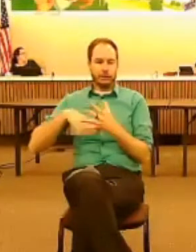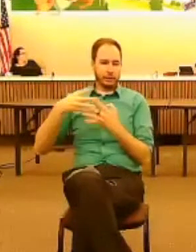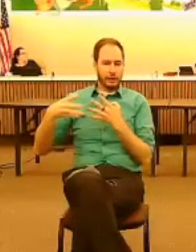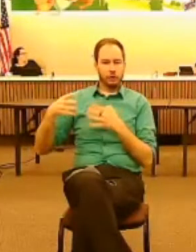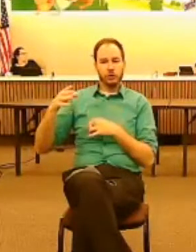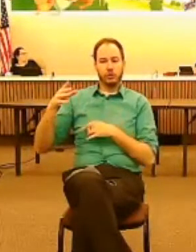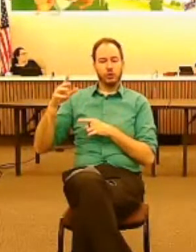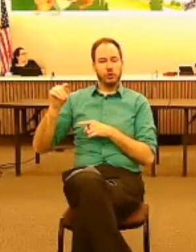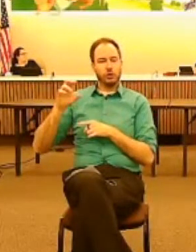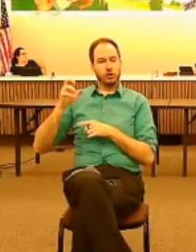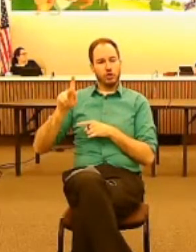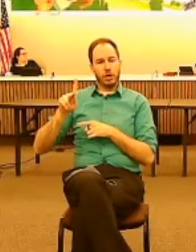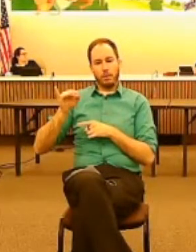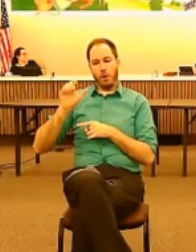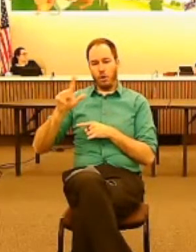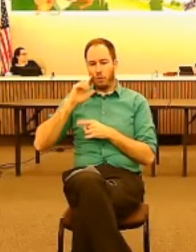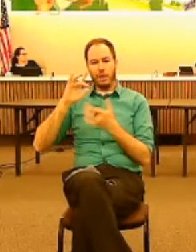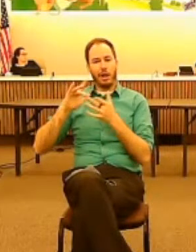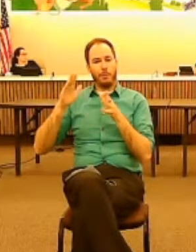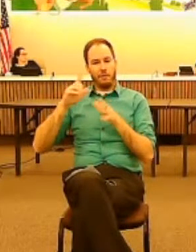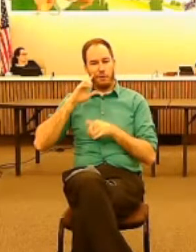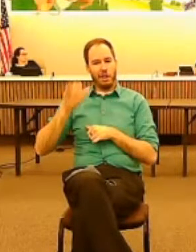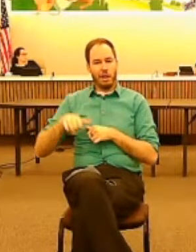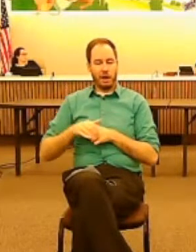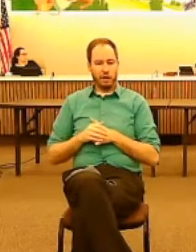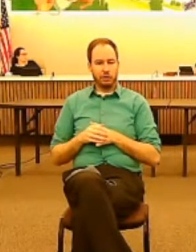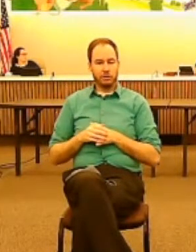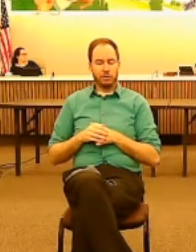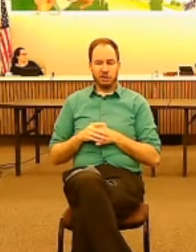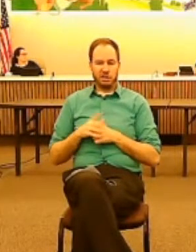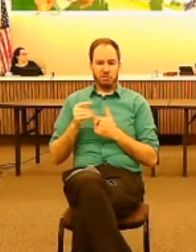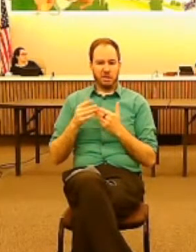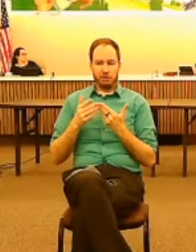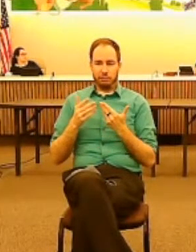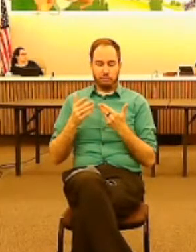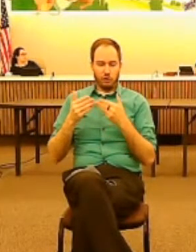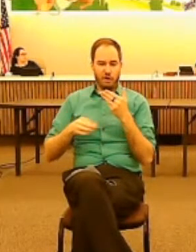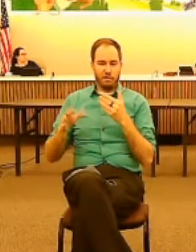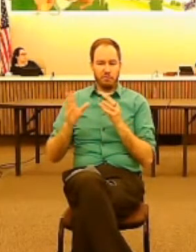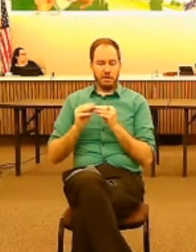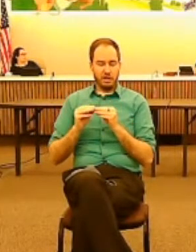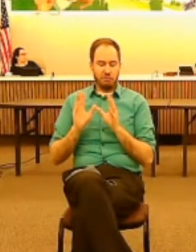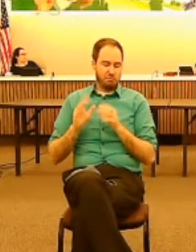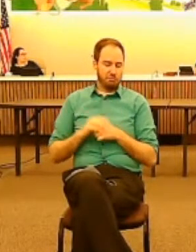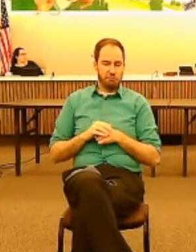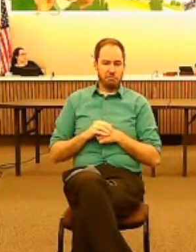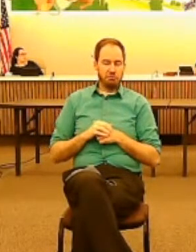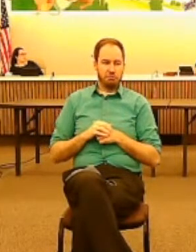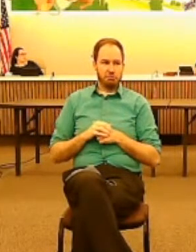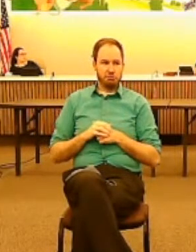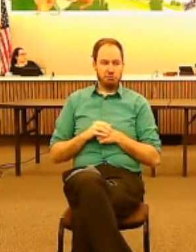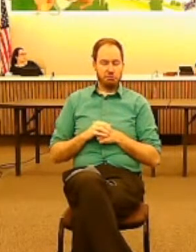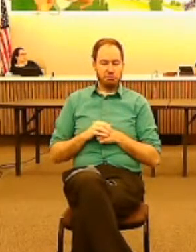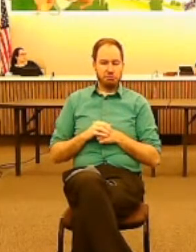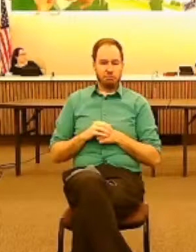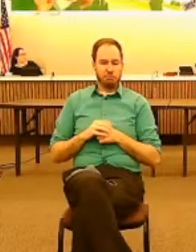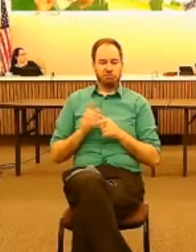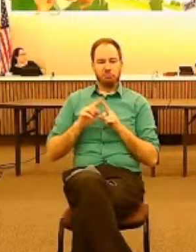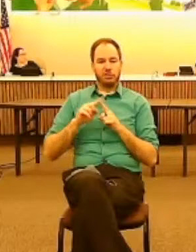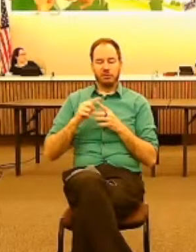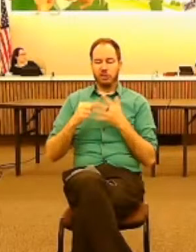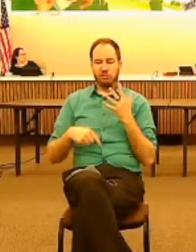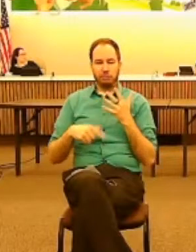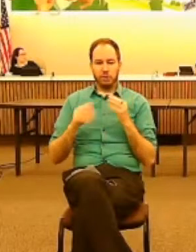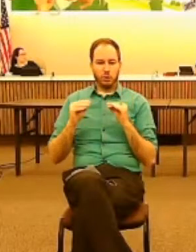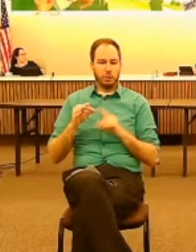Chuck Marshall's going to be the liaison for that. And the rest of it was Just different things,